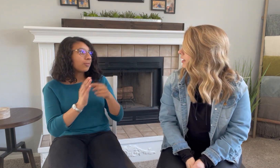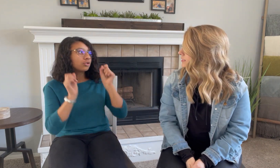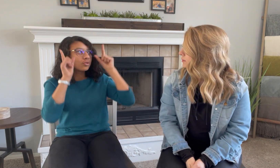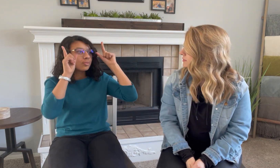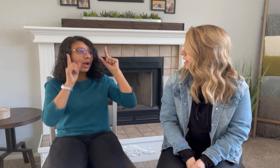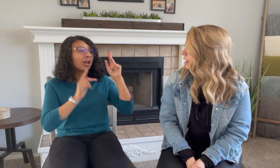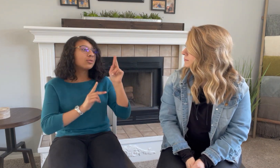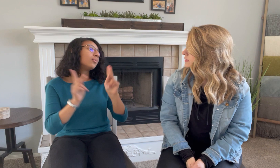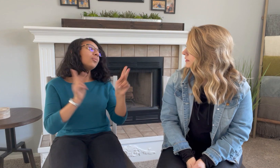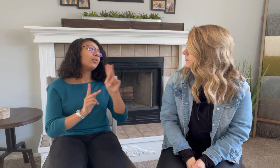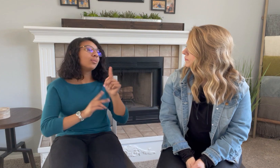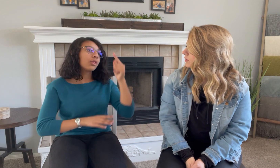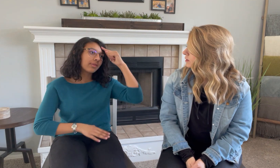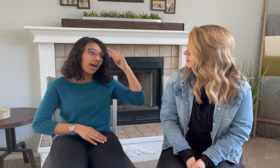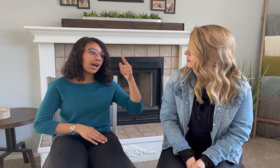But sometimes